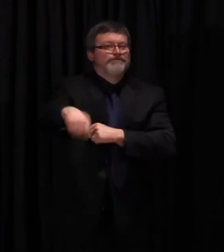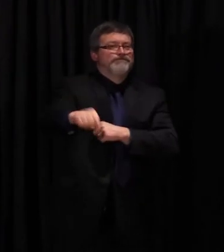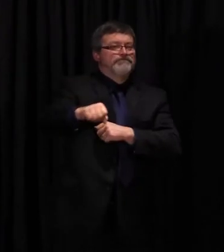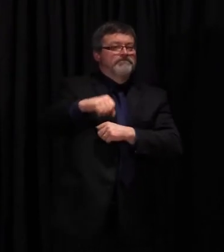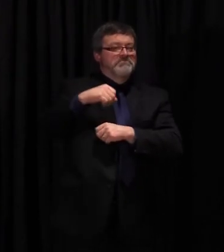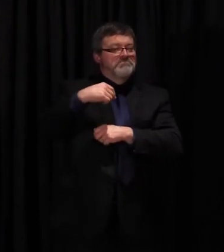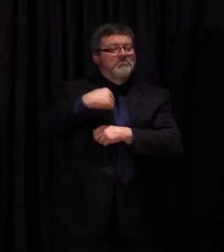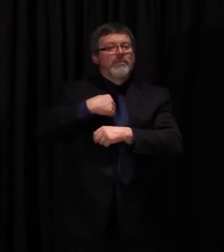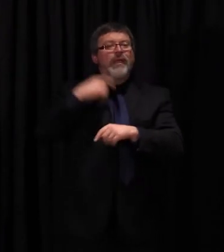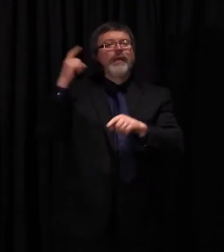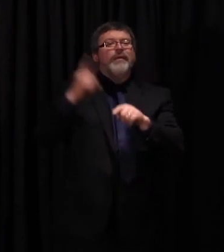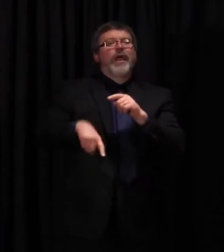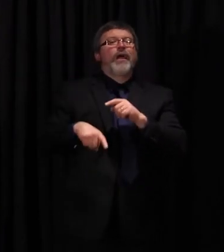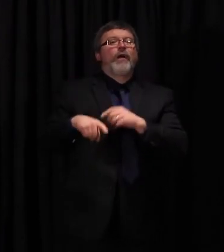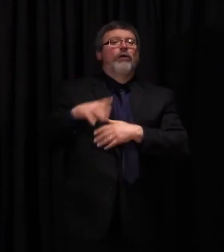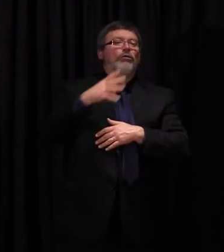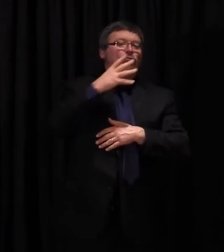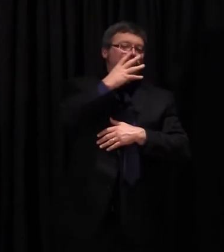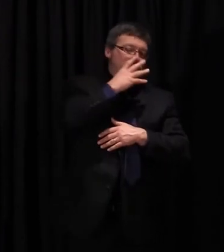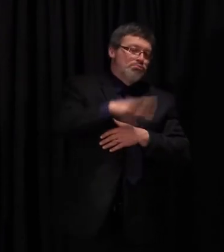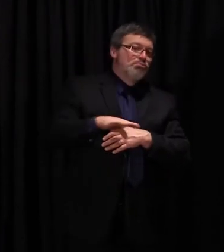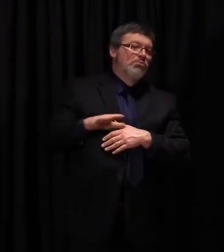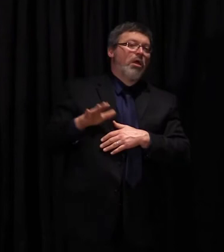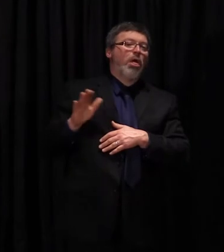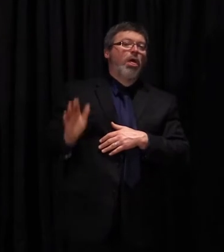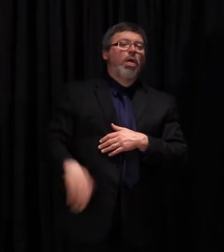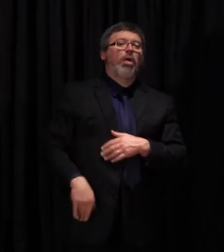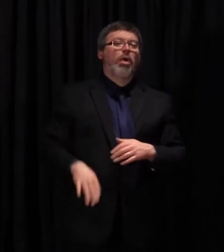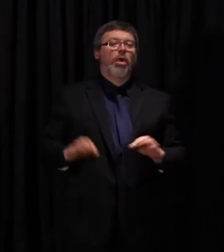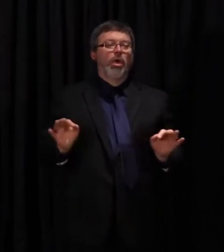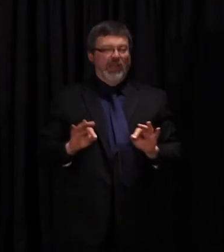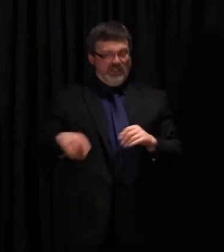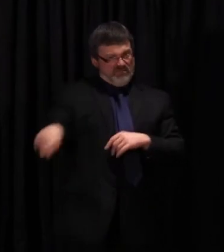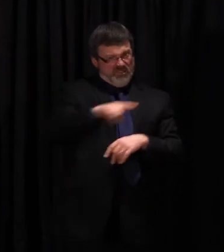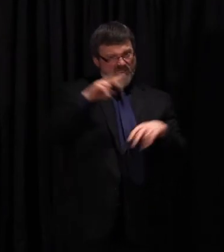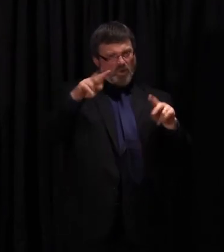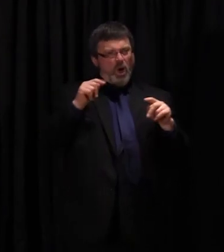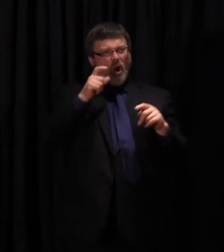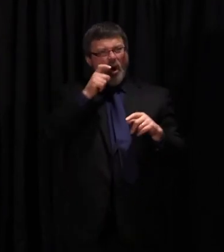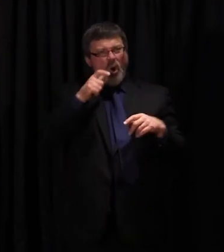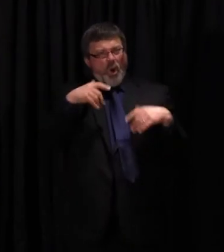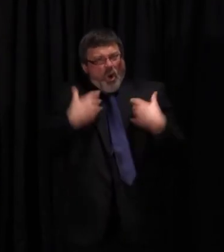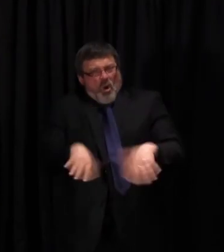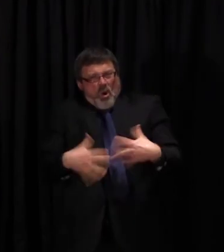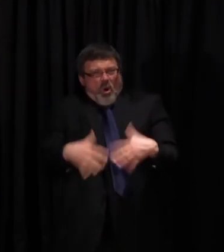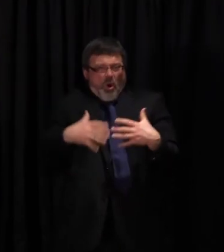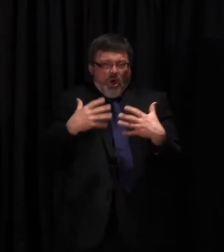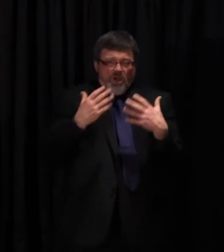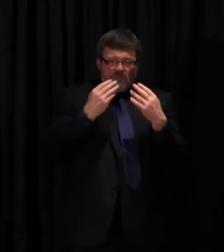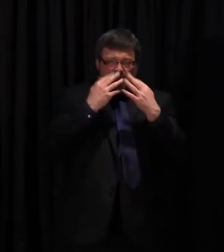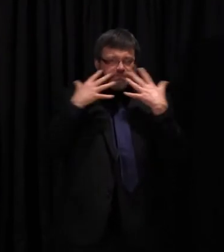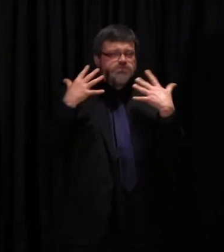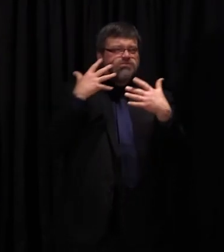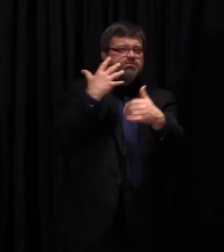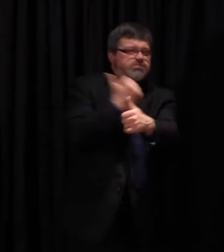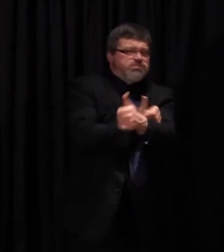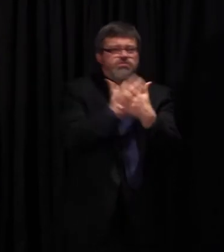number of Vermonters struggling with drugs and alcohol, the number of families it touches, and the lives it